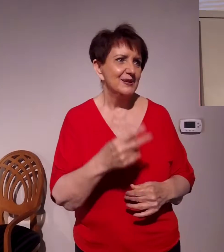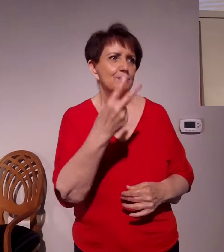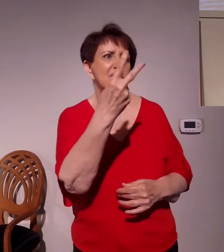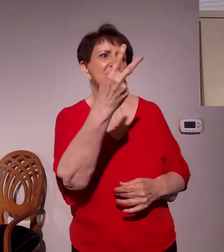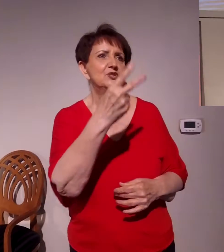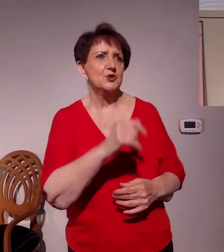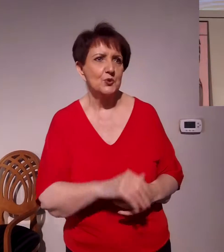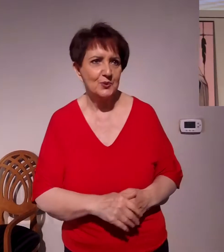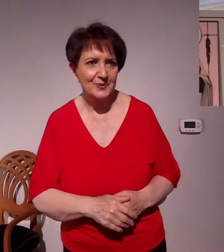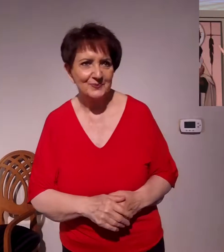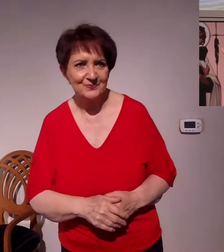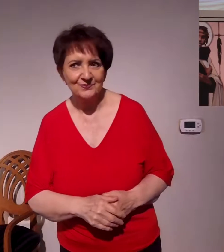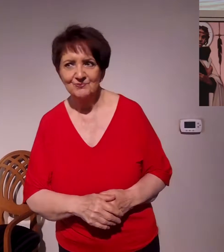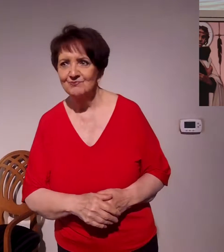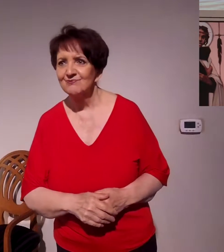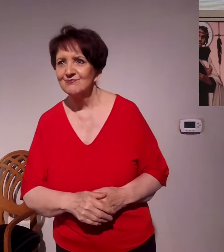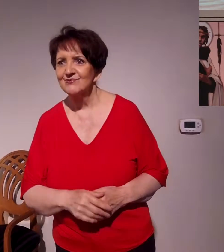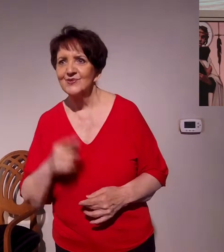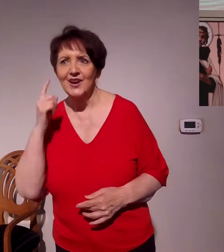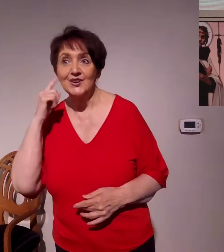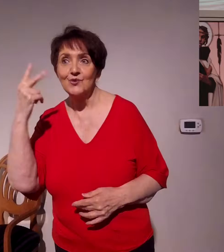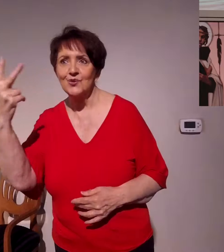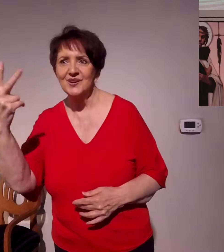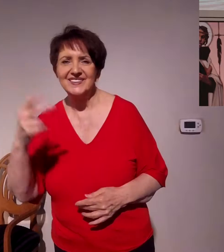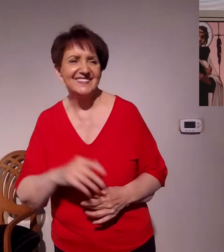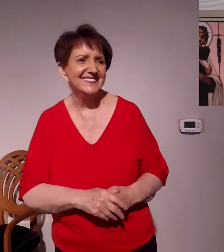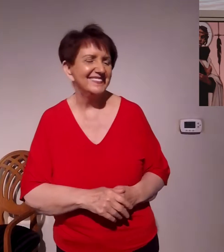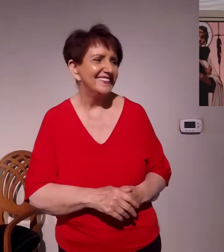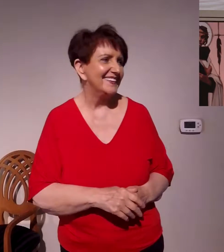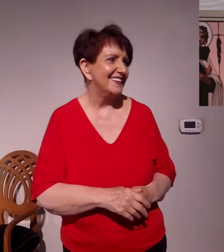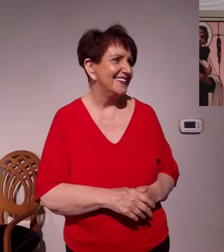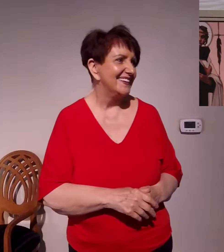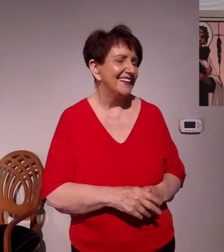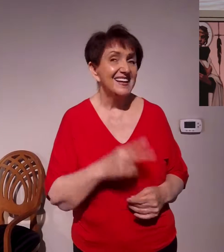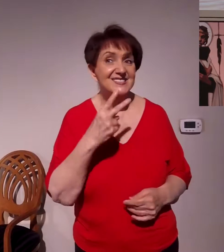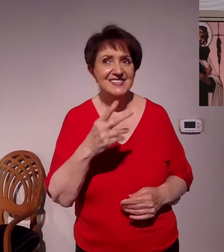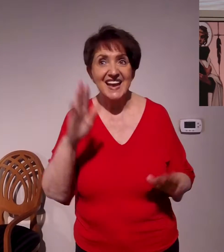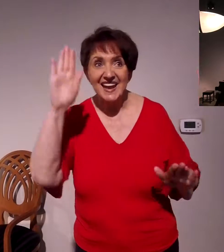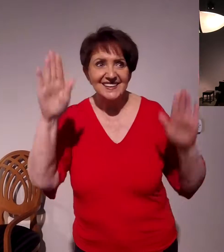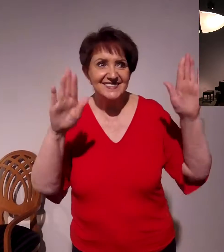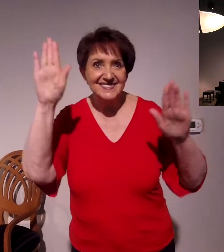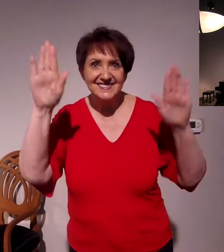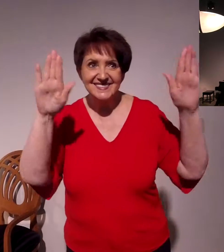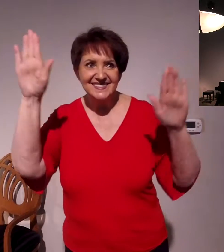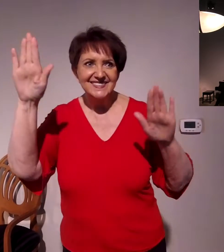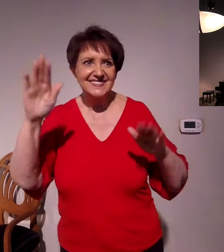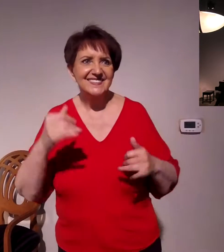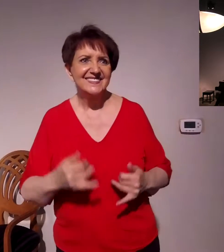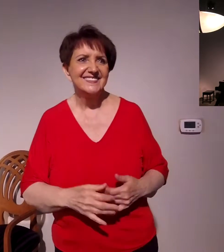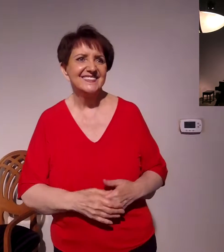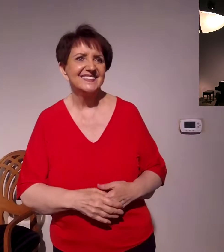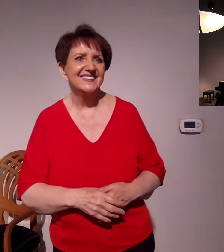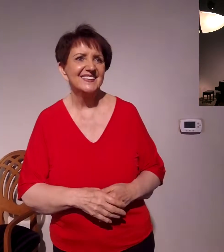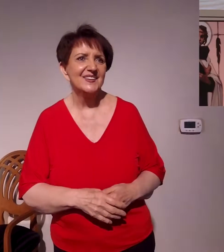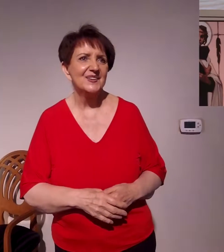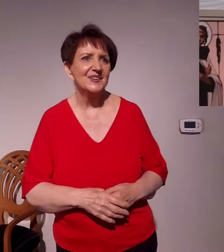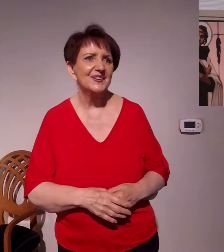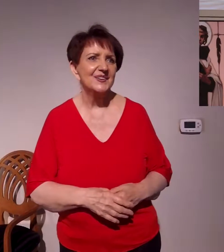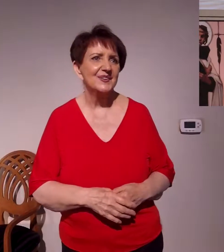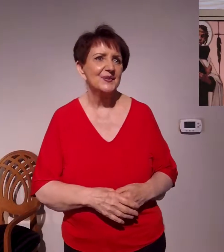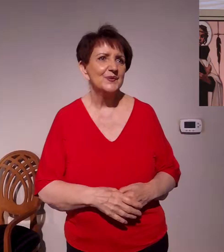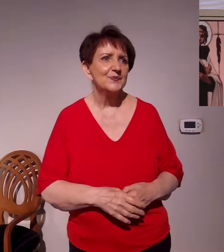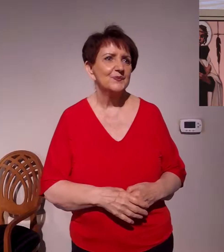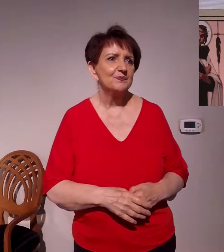Make it 2. I hear 3. All right, I see hands. Wonderful.